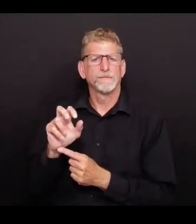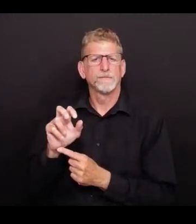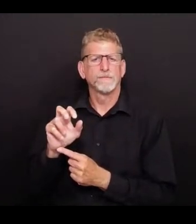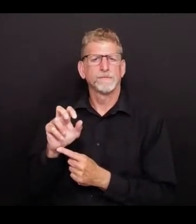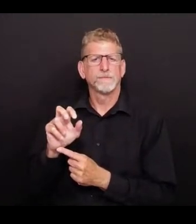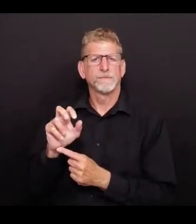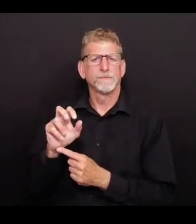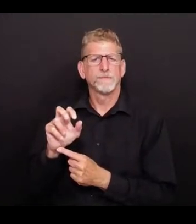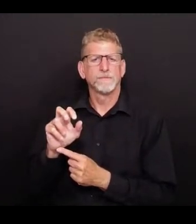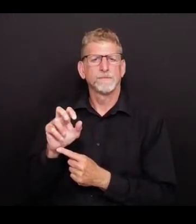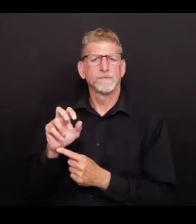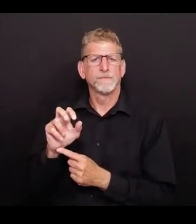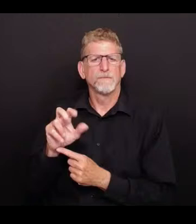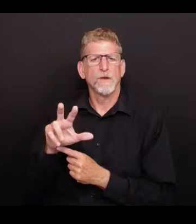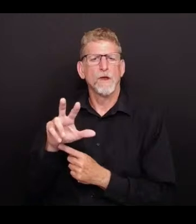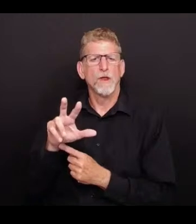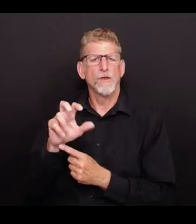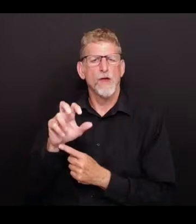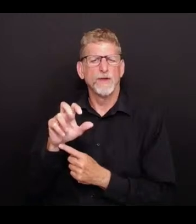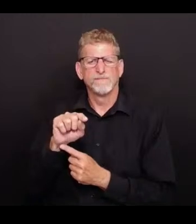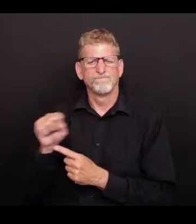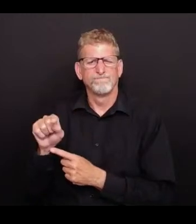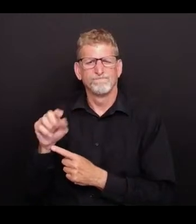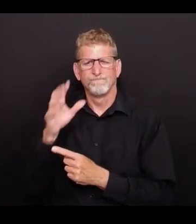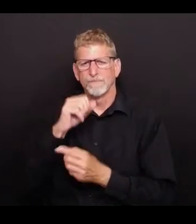31,947 patients hospitalized and